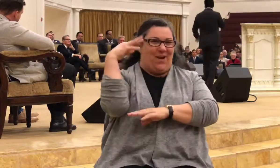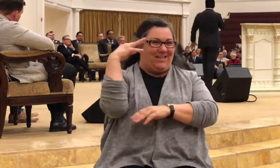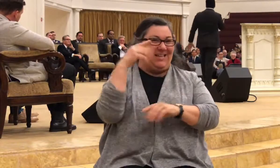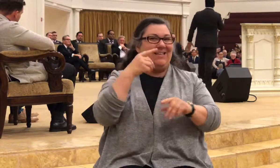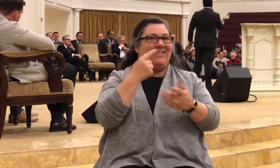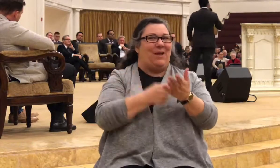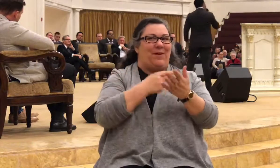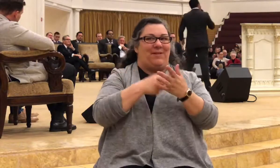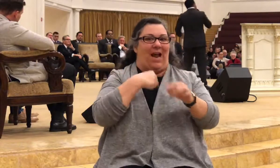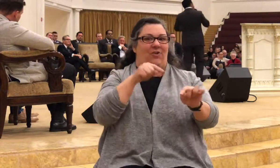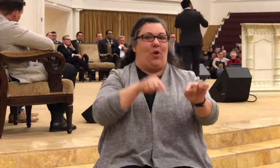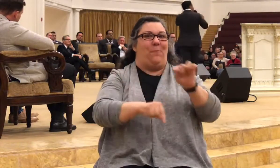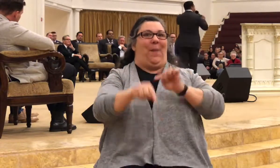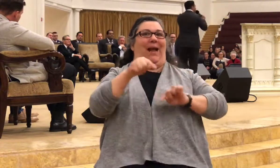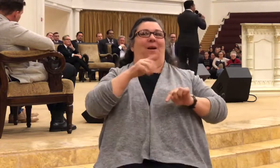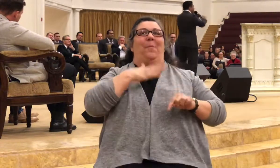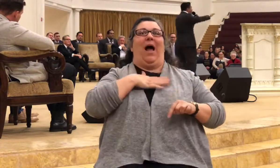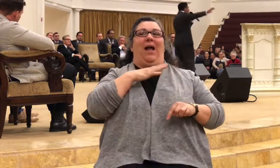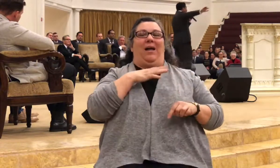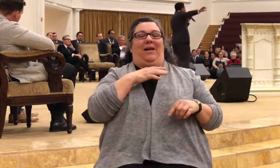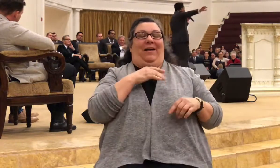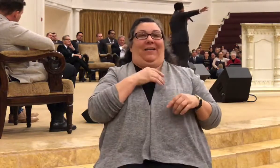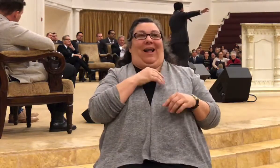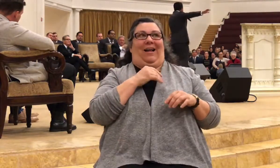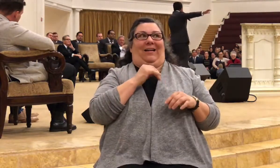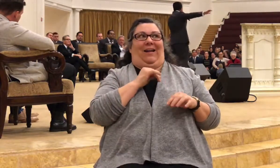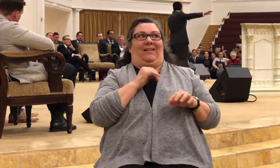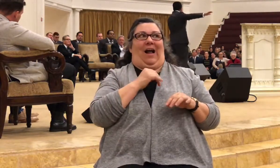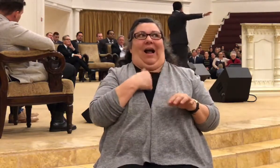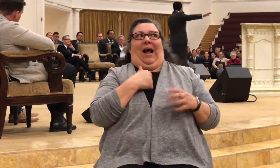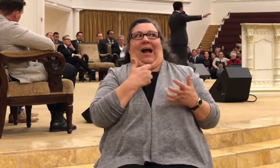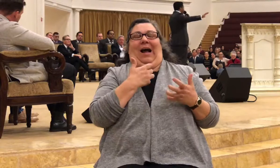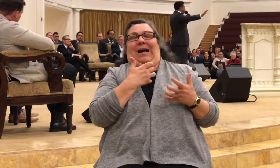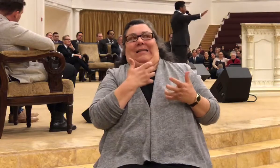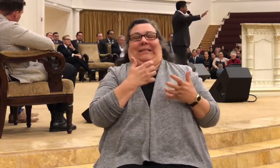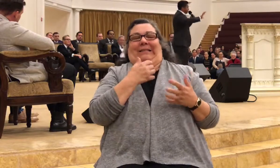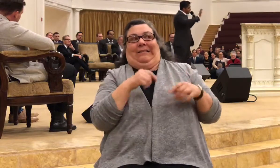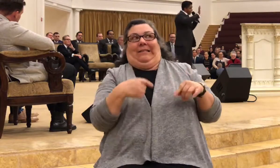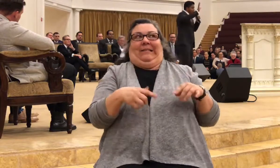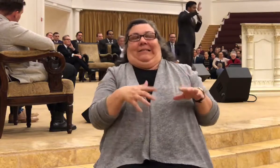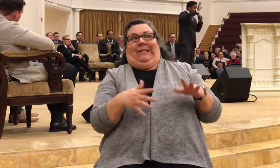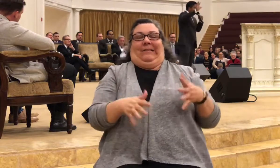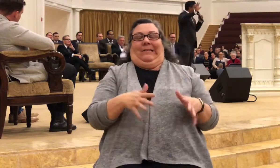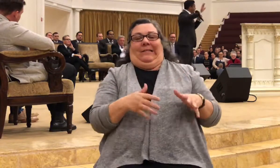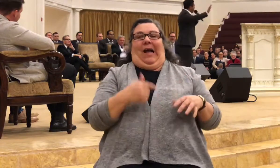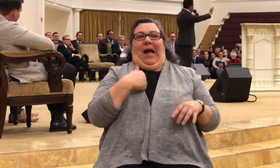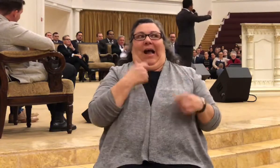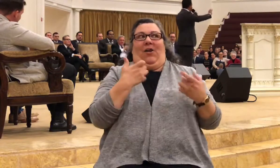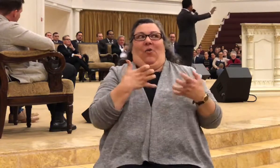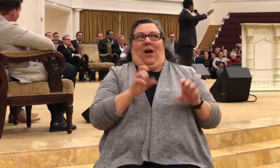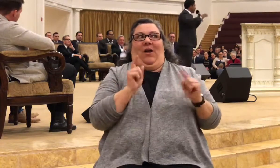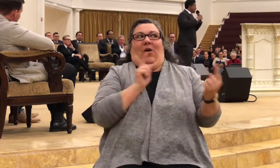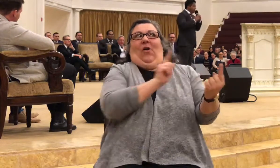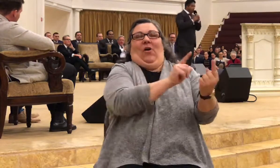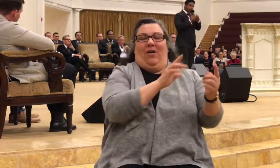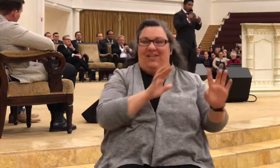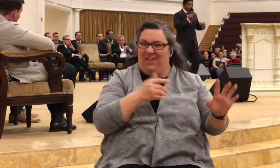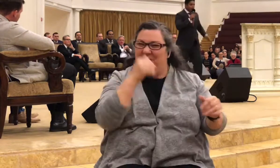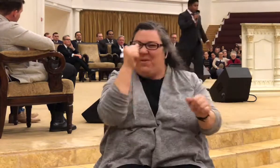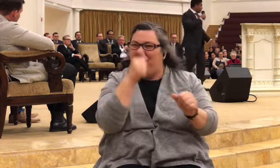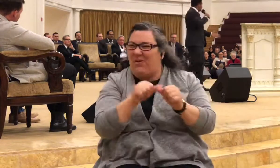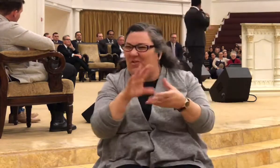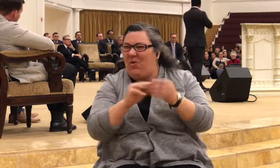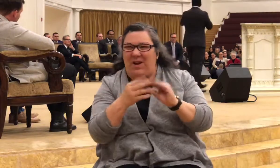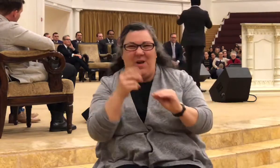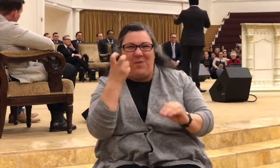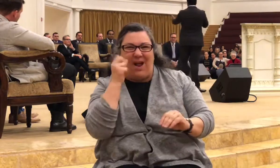I revert back to being on the other side of the blind lady. You know what I mean? Anybody know what I'm talking about? You know,